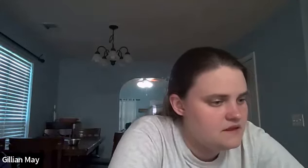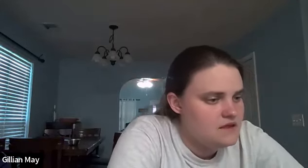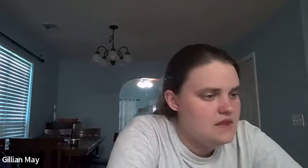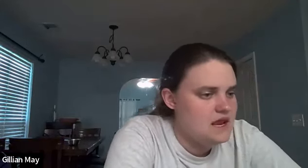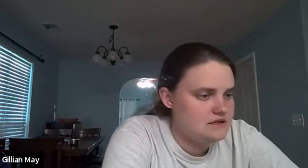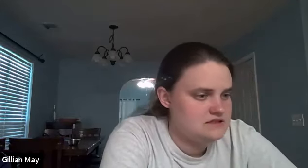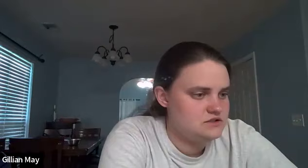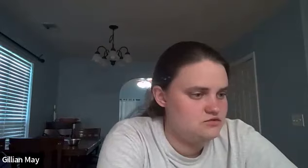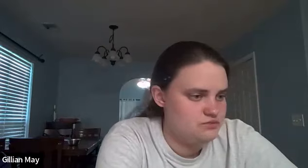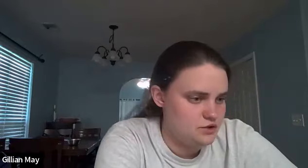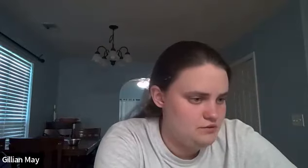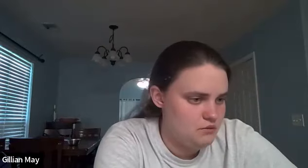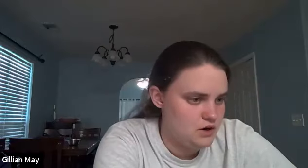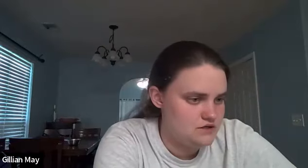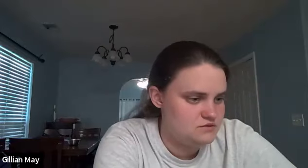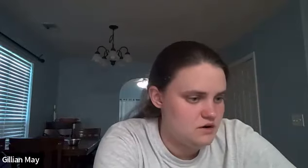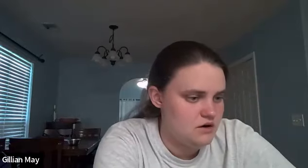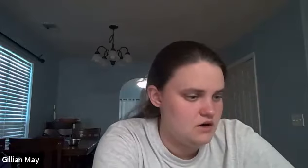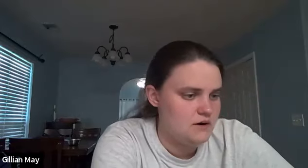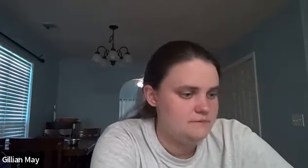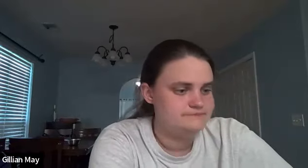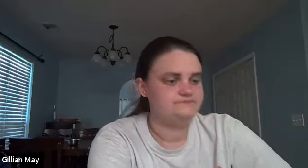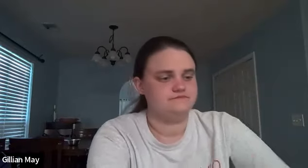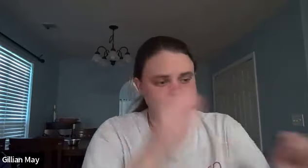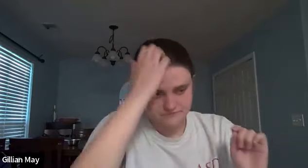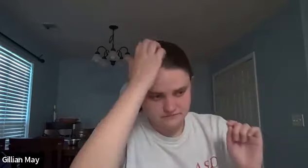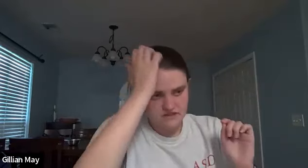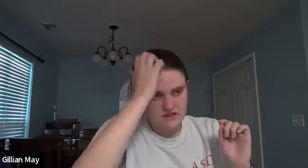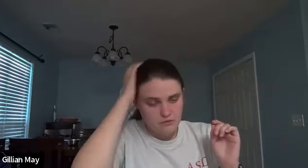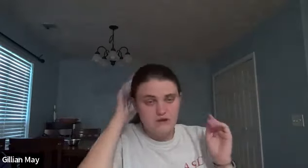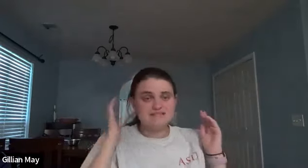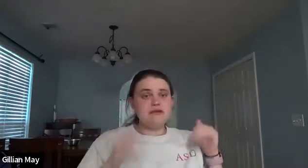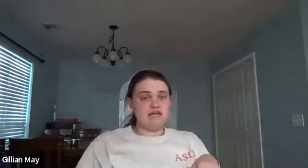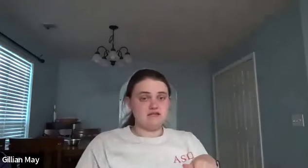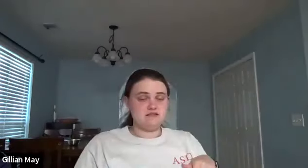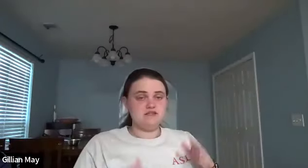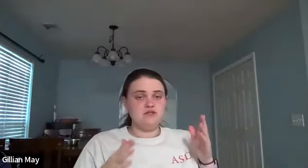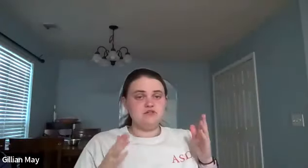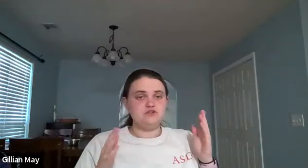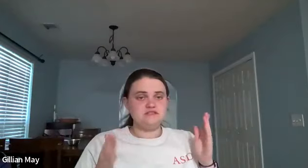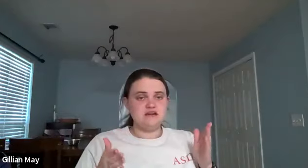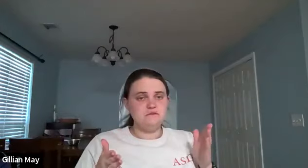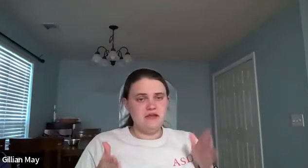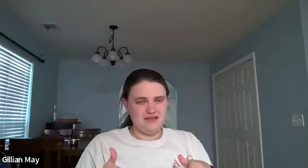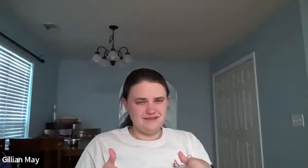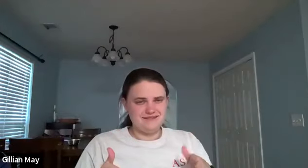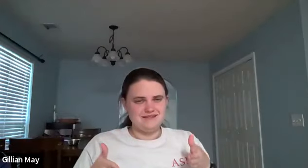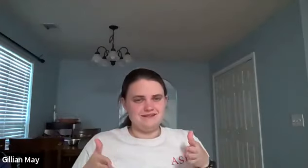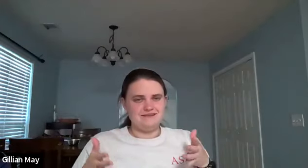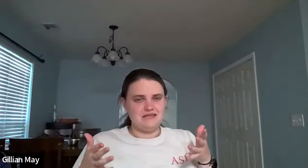The next group of words are, one is pants. So the sign for pants, it's